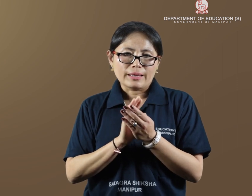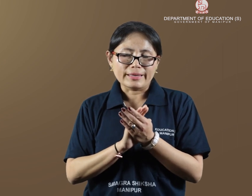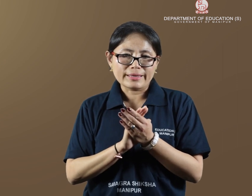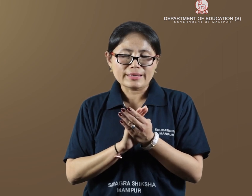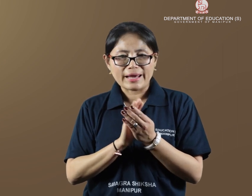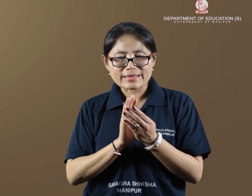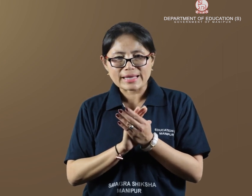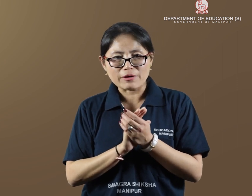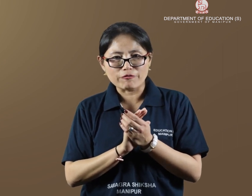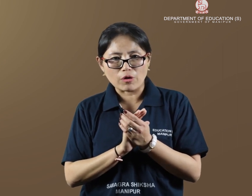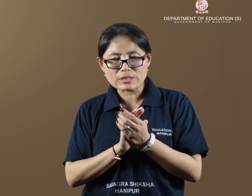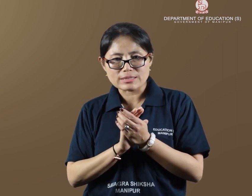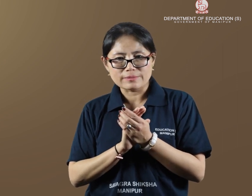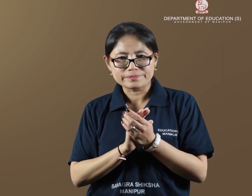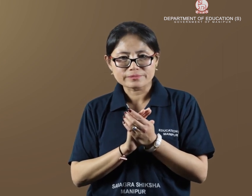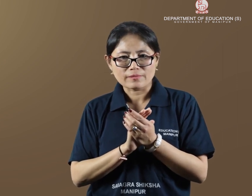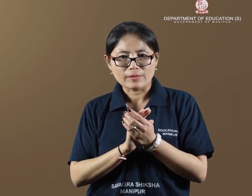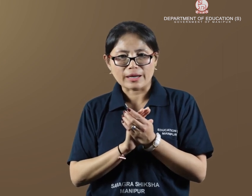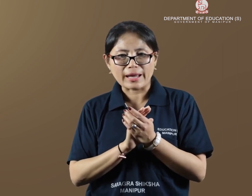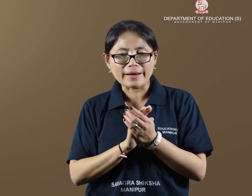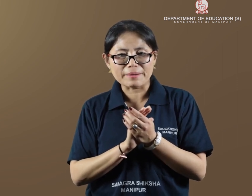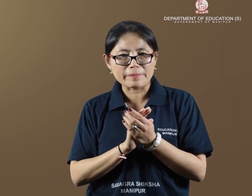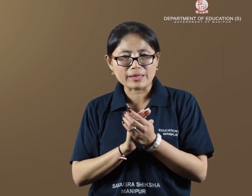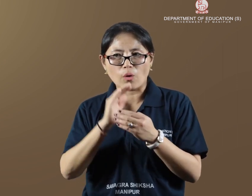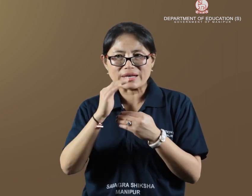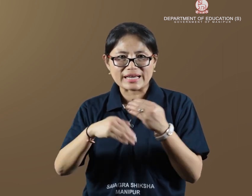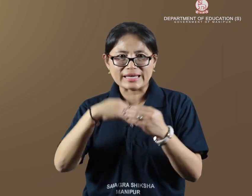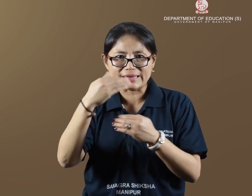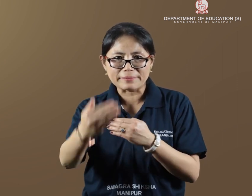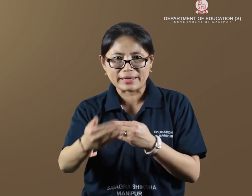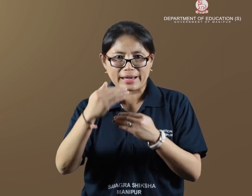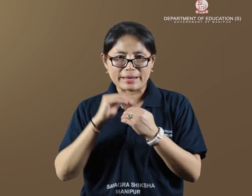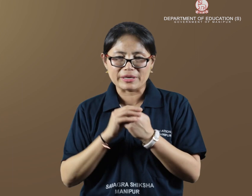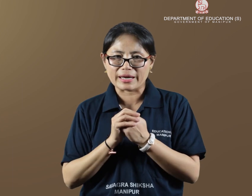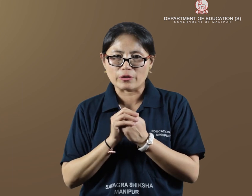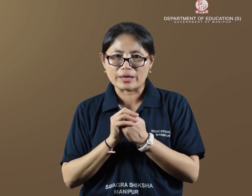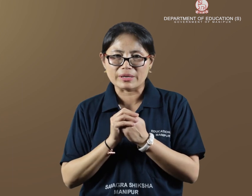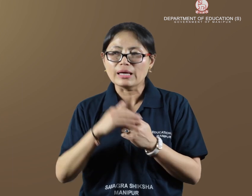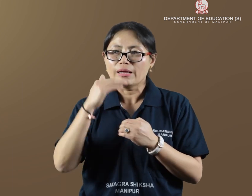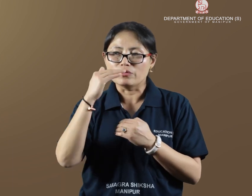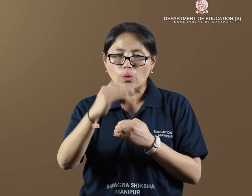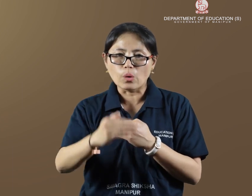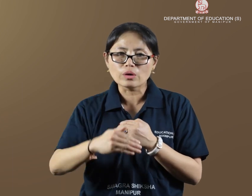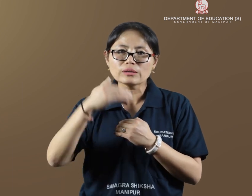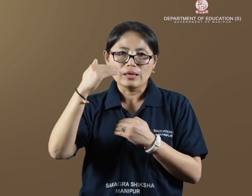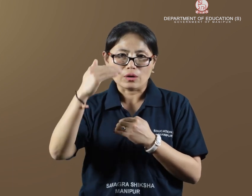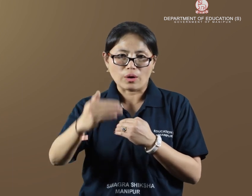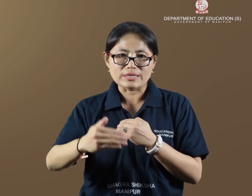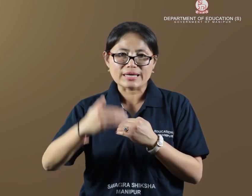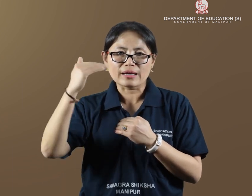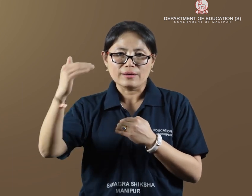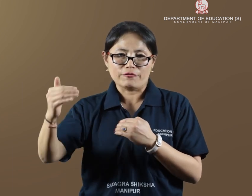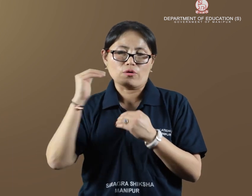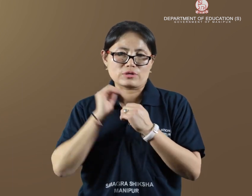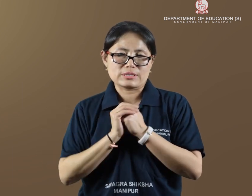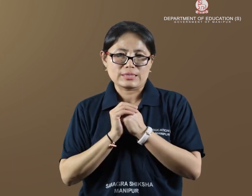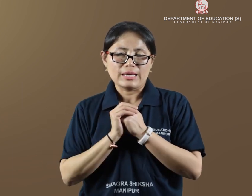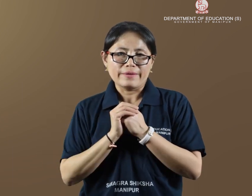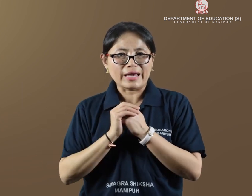then the next type of force kari hai kare mamin contact nat ba hai ra mini kai ra mani non contact force then